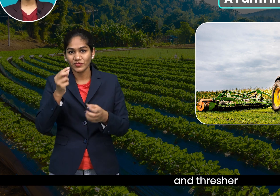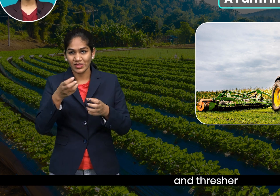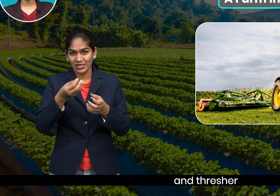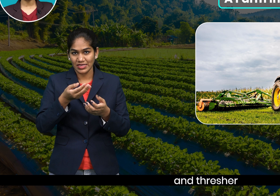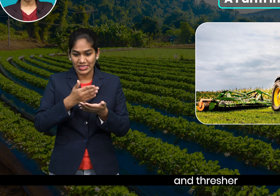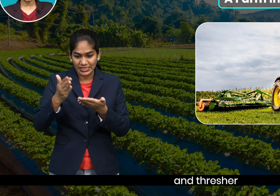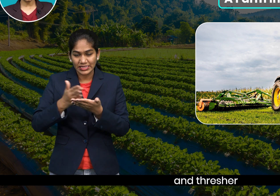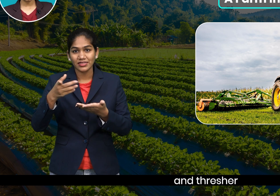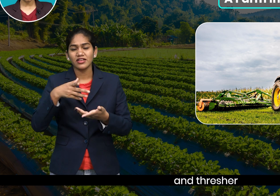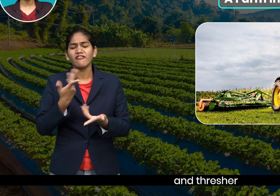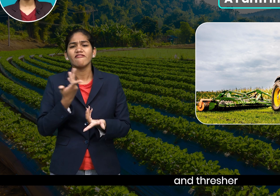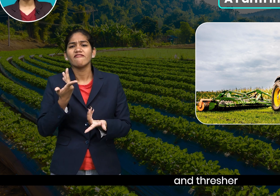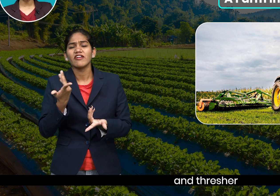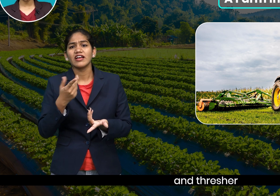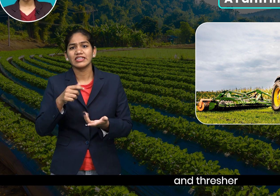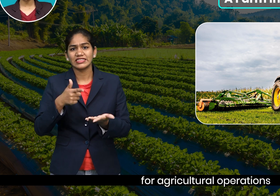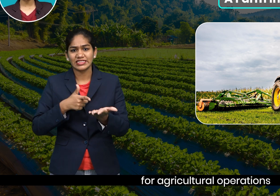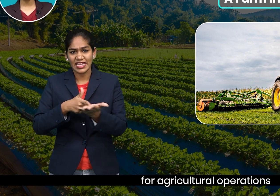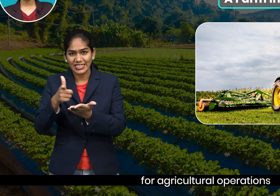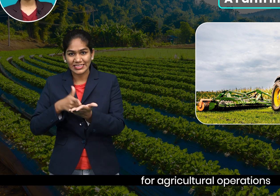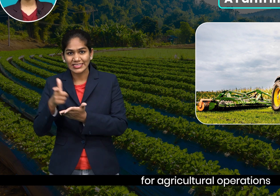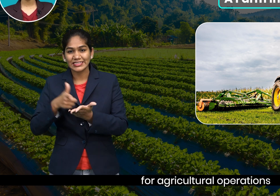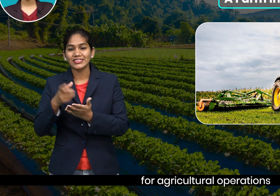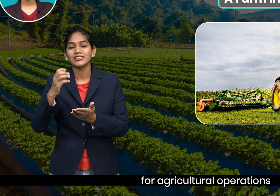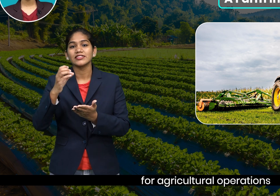for agricultural operations